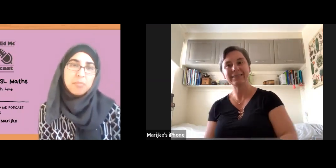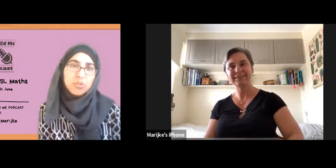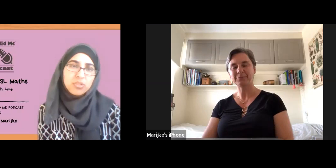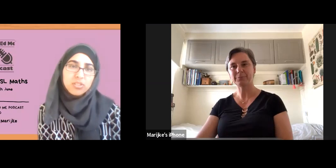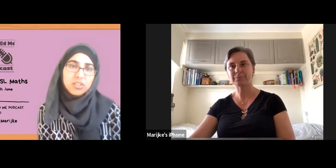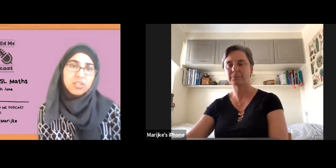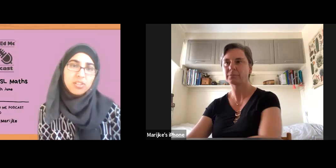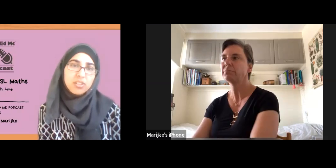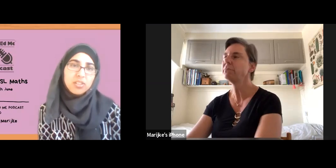example.